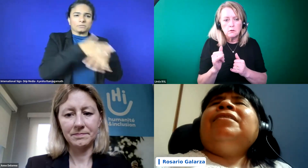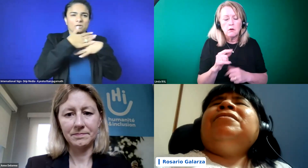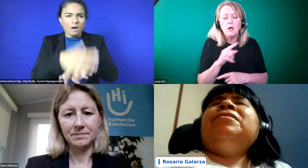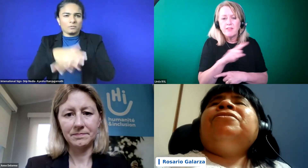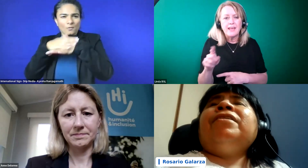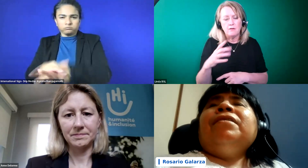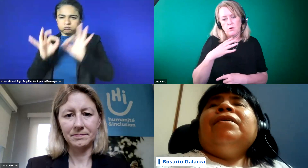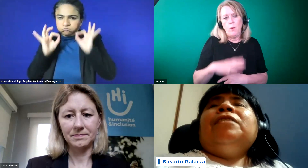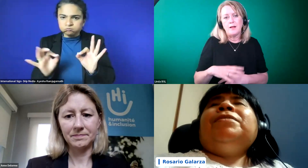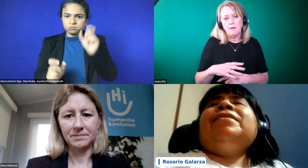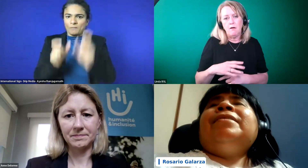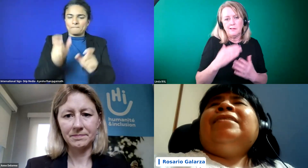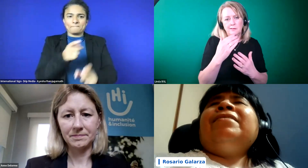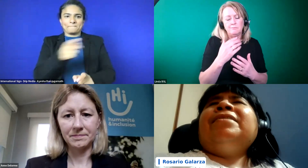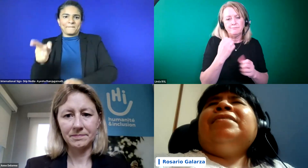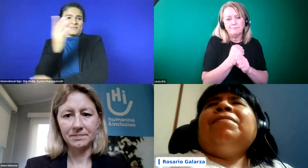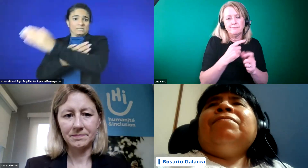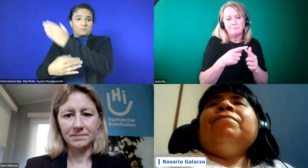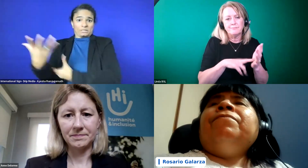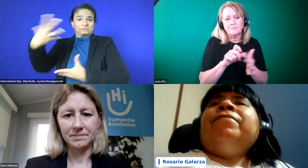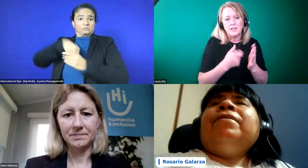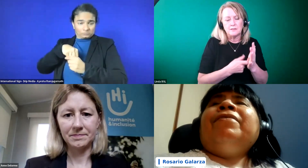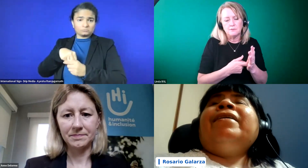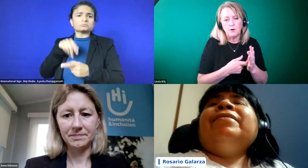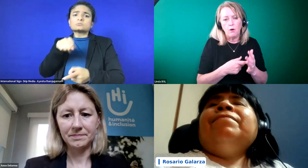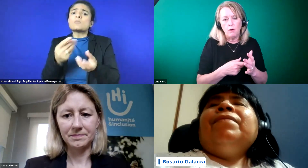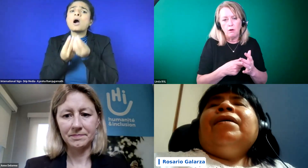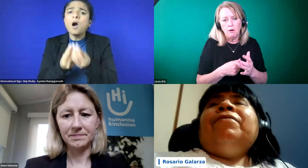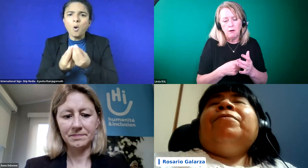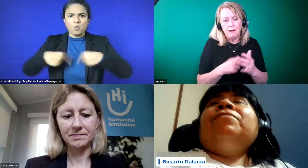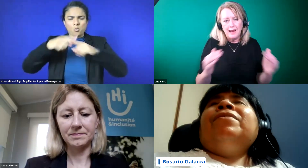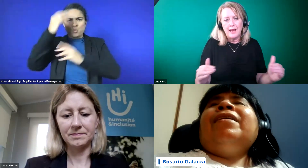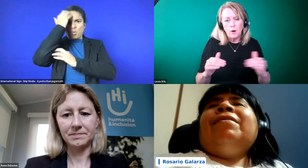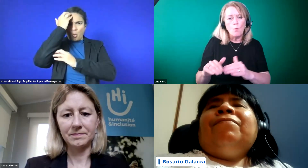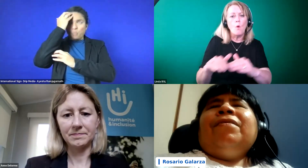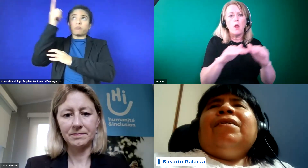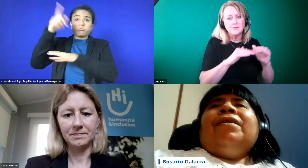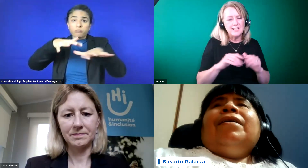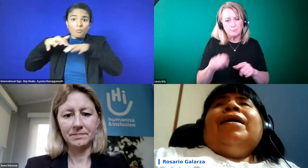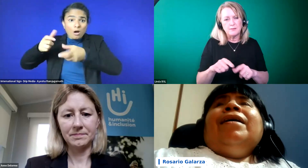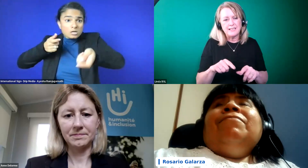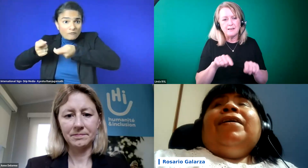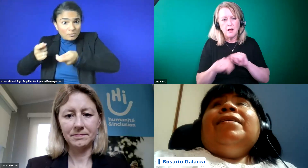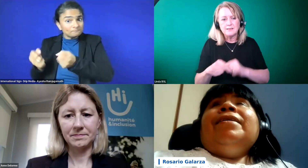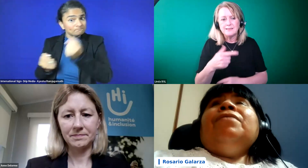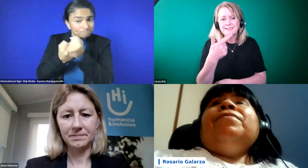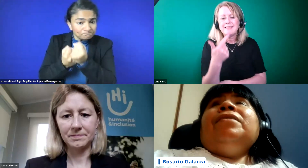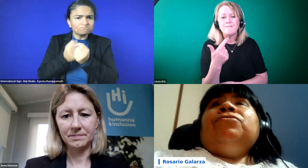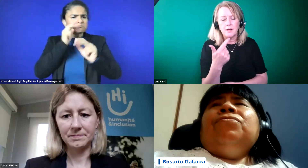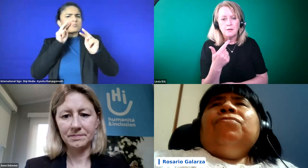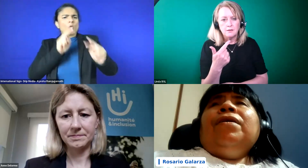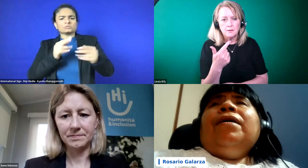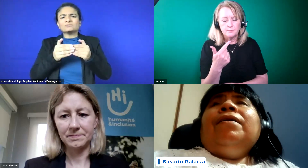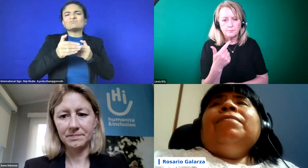equality, and SDG 3, especially the Target 7 regarding reproductive health. And finally, I would